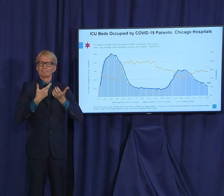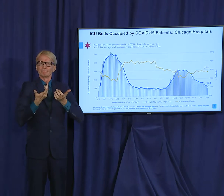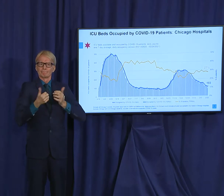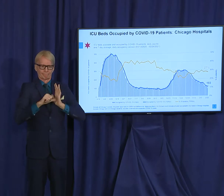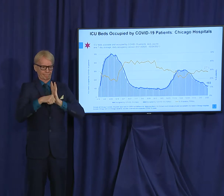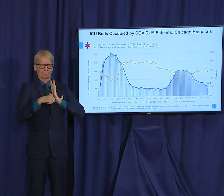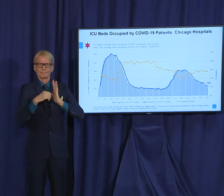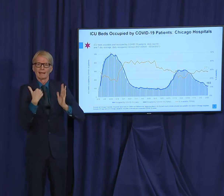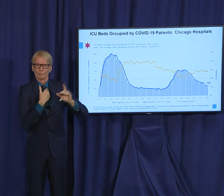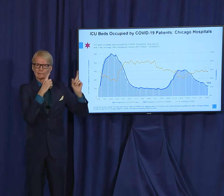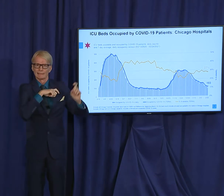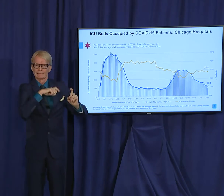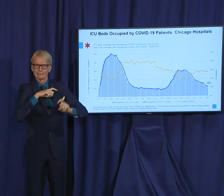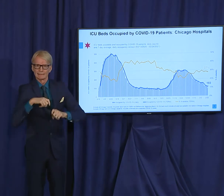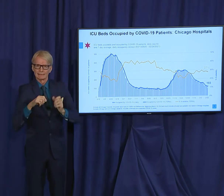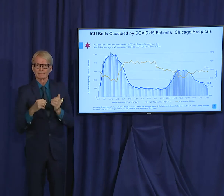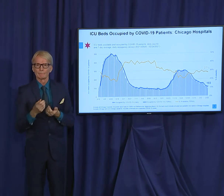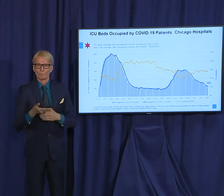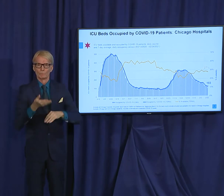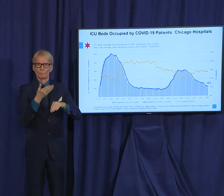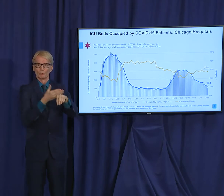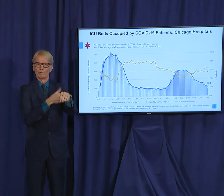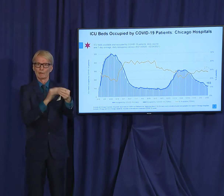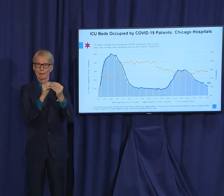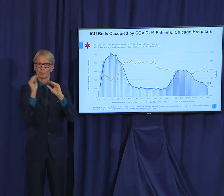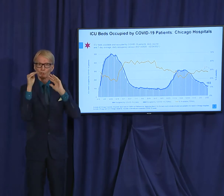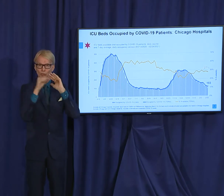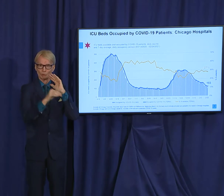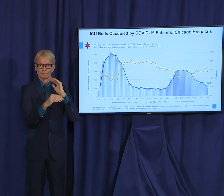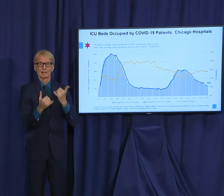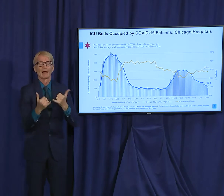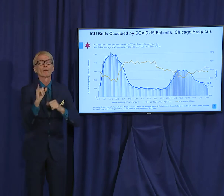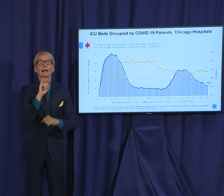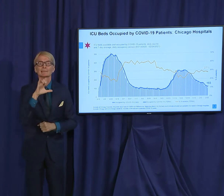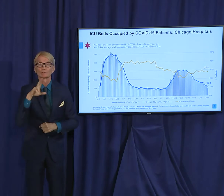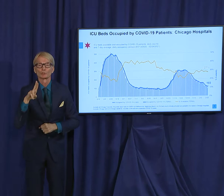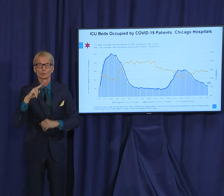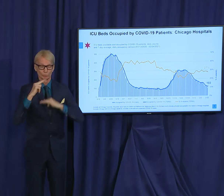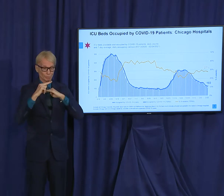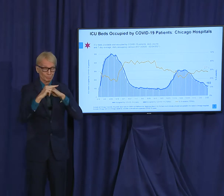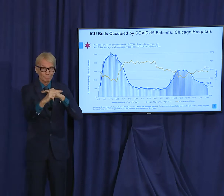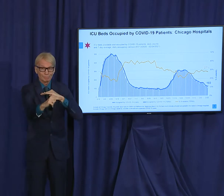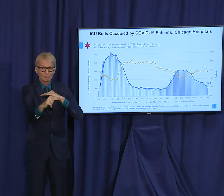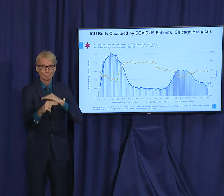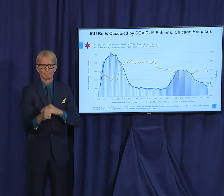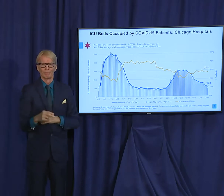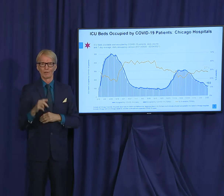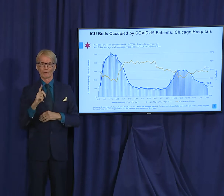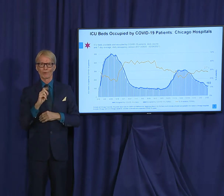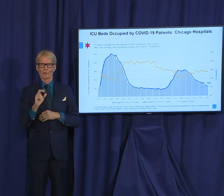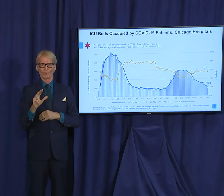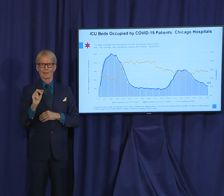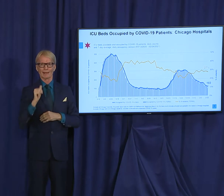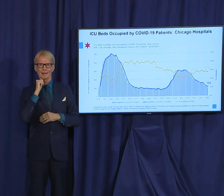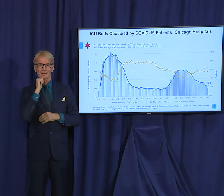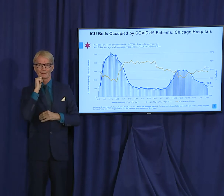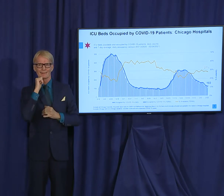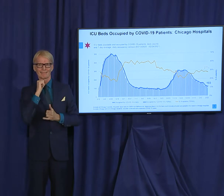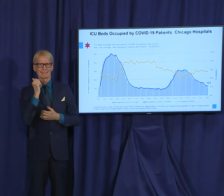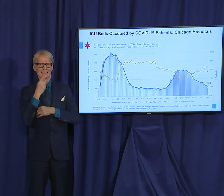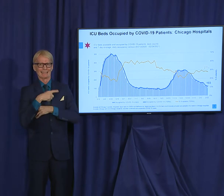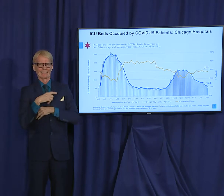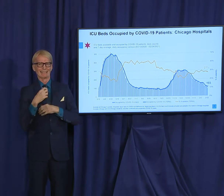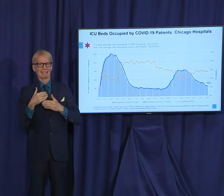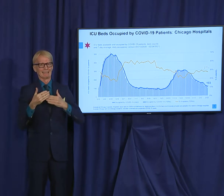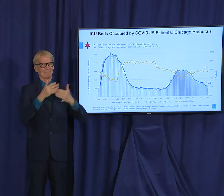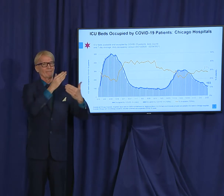improve. And then finally, our ICU beds. You can see we're at 103 per day. Over the summer there, we were under 80, so we still have a little ways to